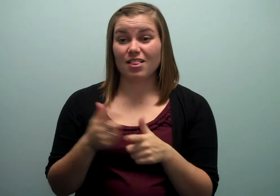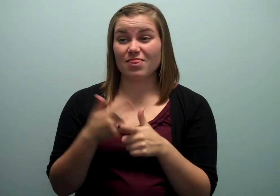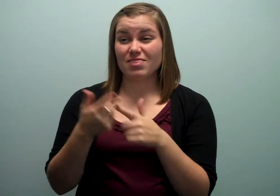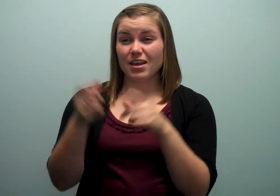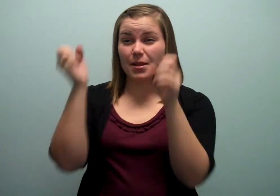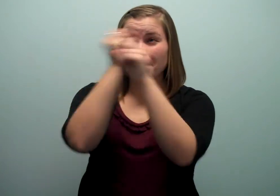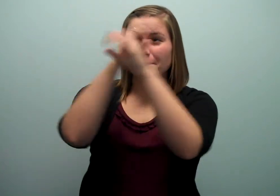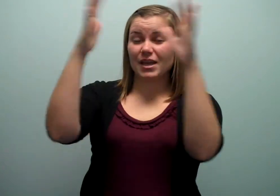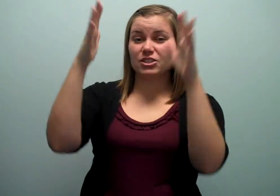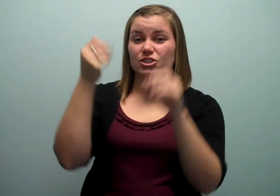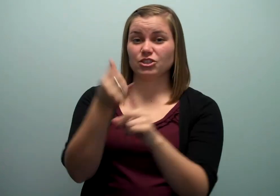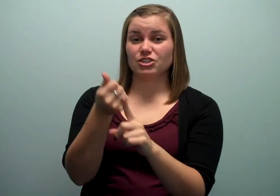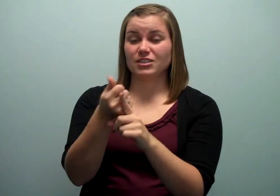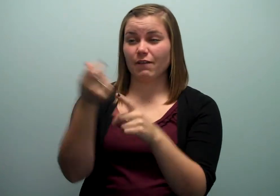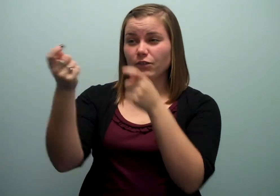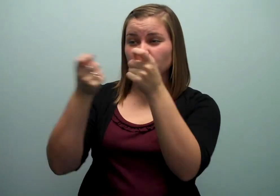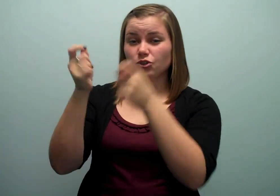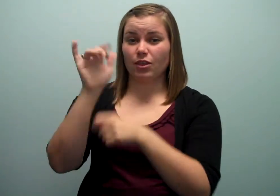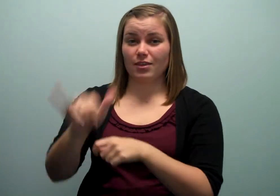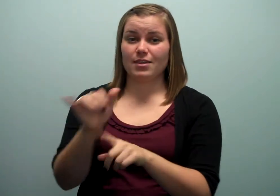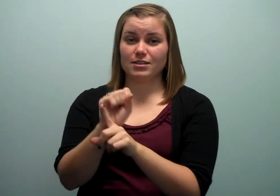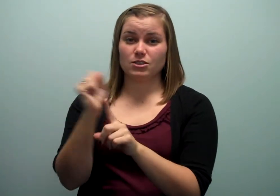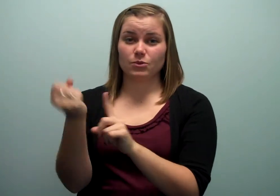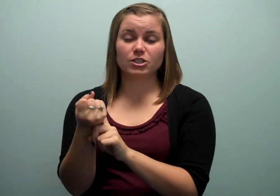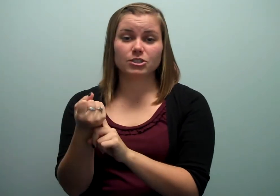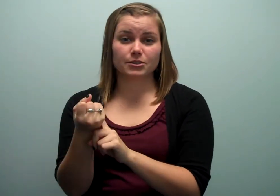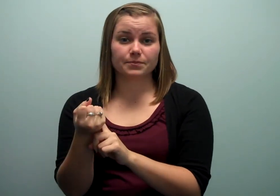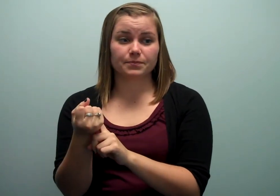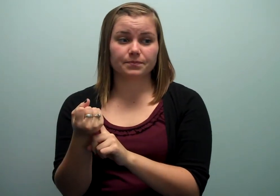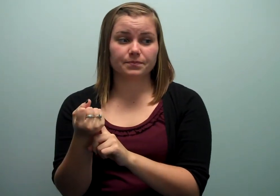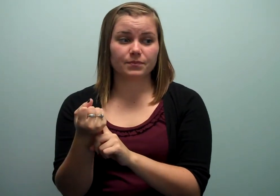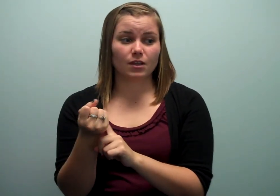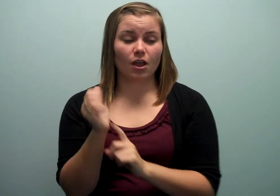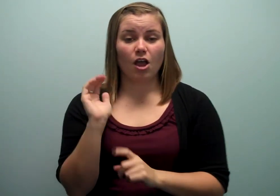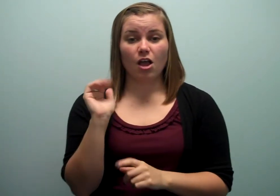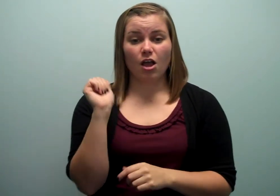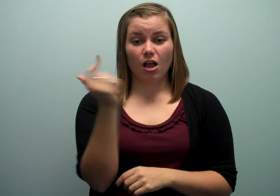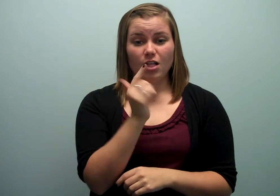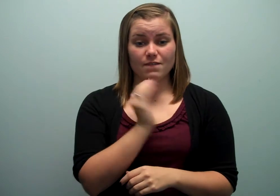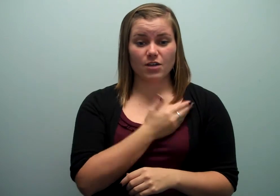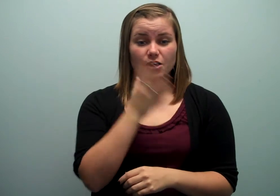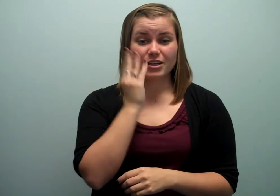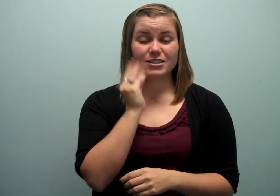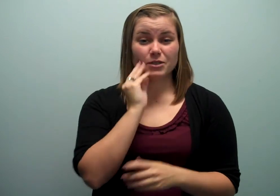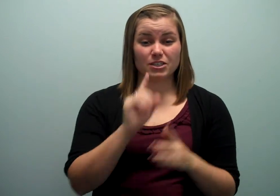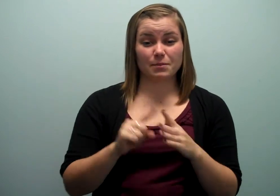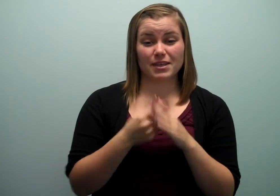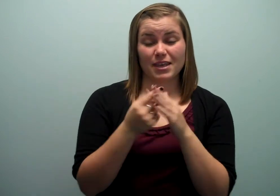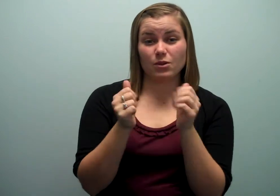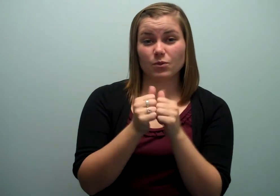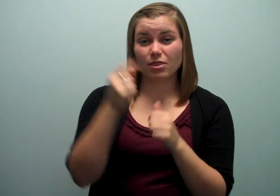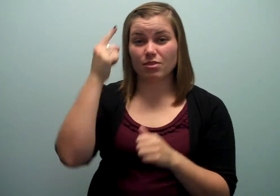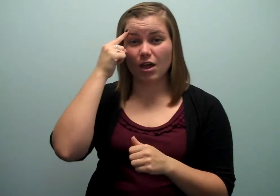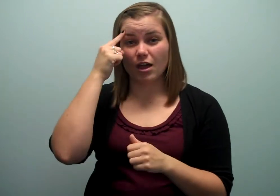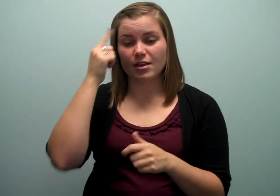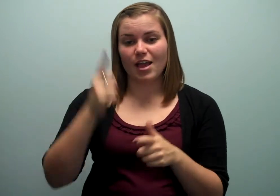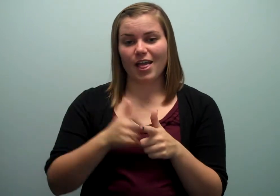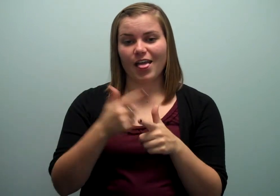yourself handling it. Every experience we've had began in thought and is projected into the world of